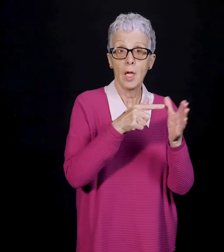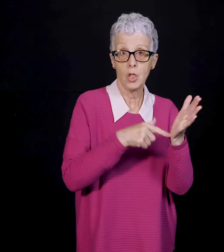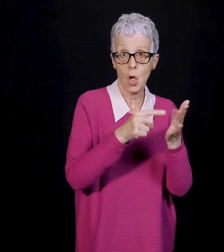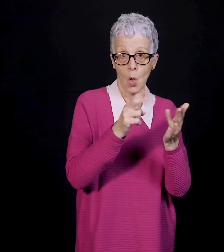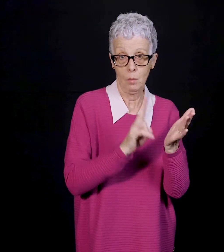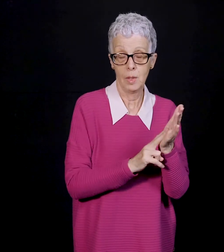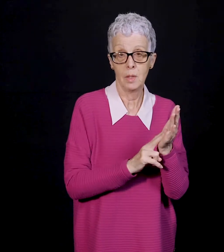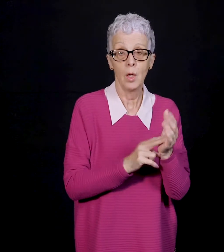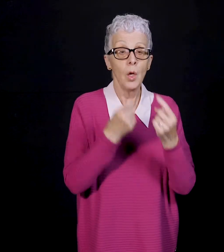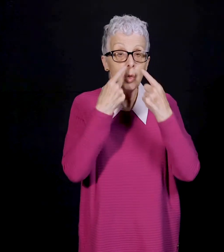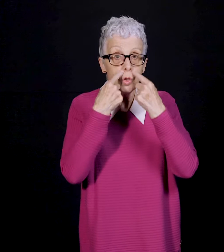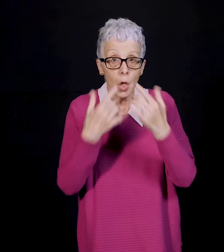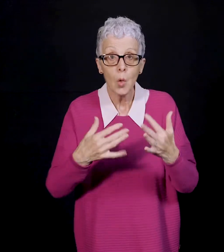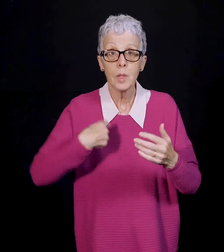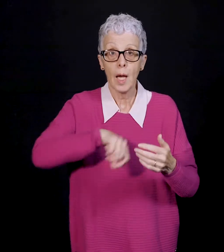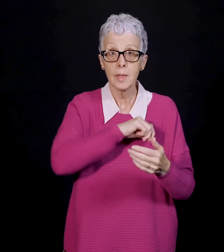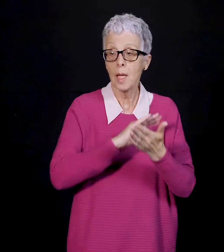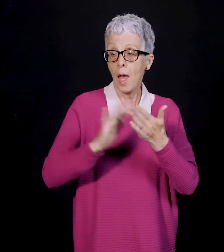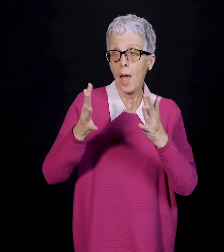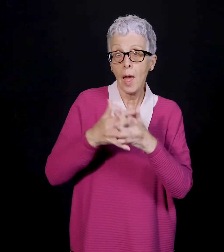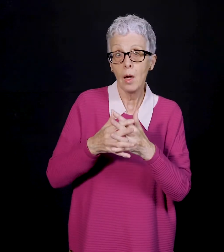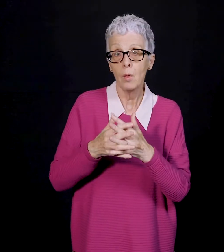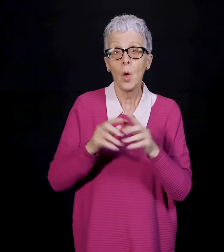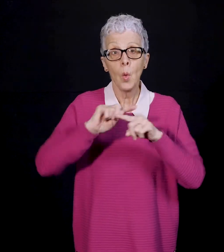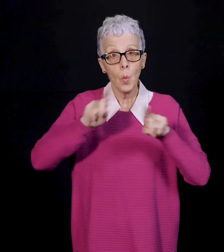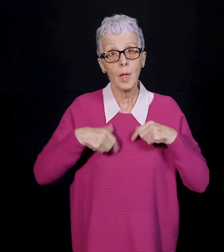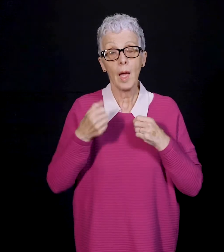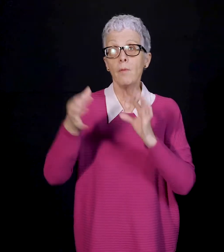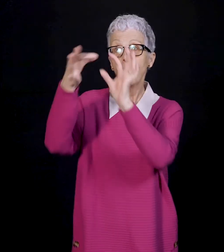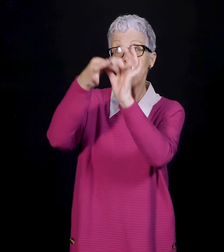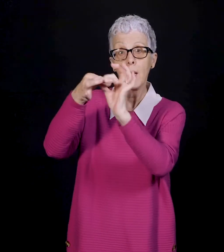to have a relationship with God. And it points forward to